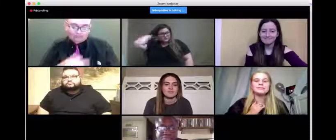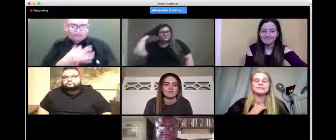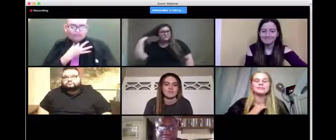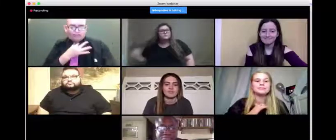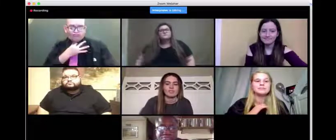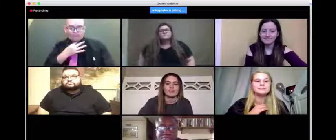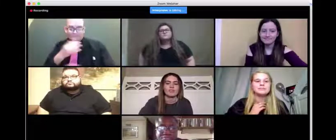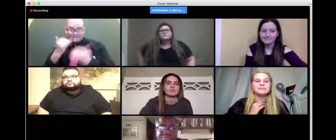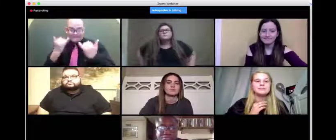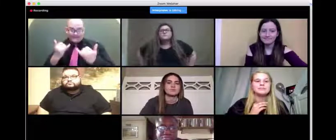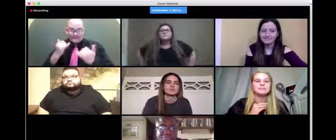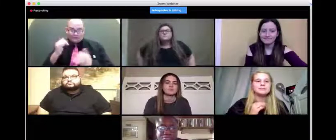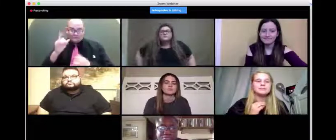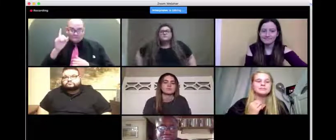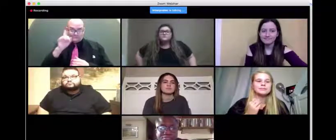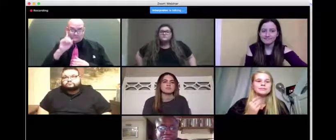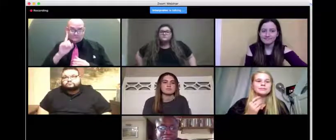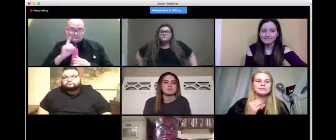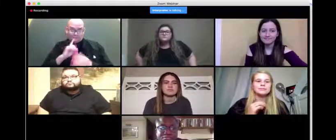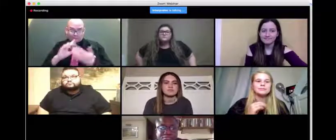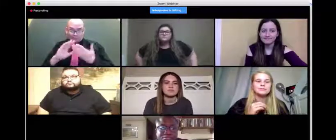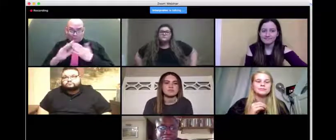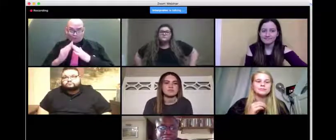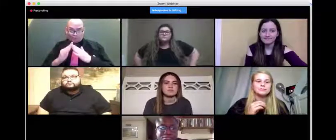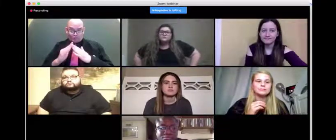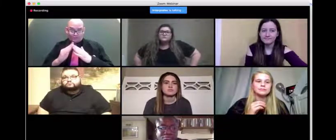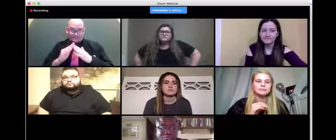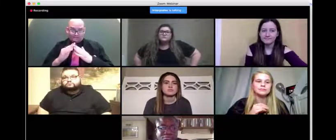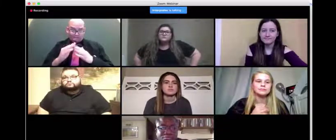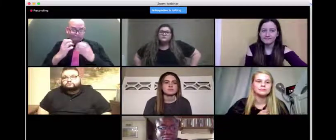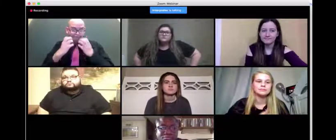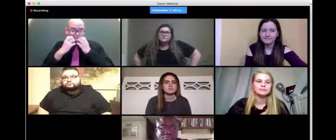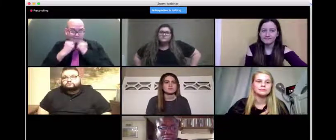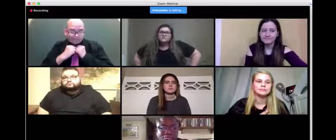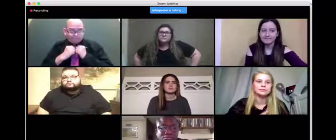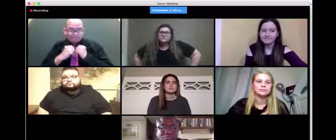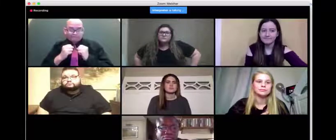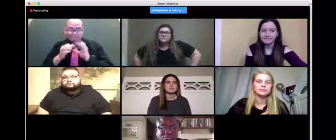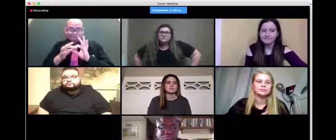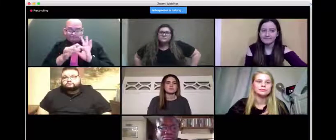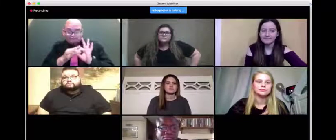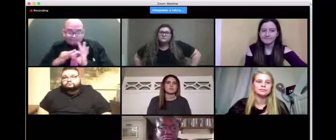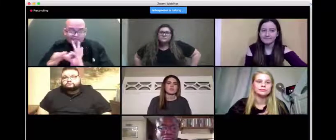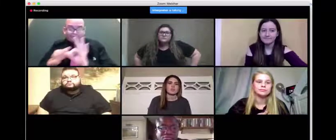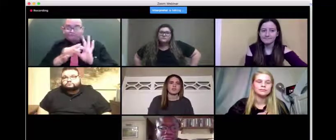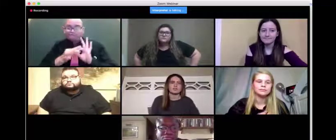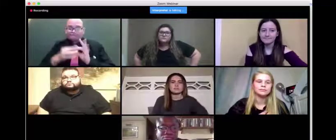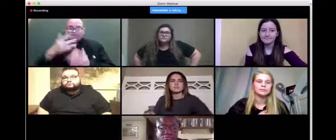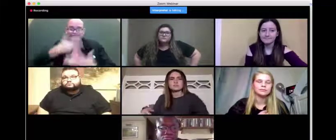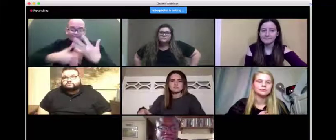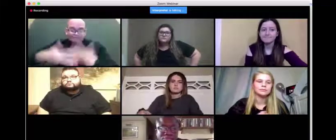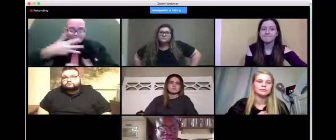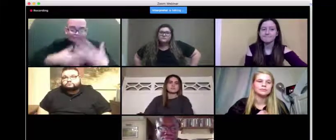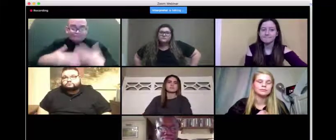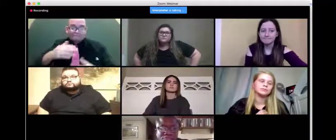The deaf community cherishes their unity and their being able to socialize, go to the deaf club.